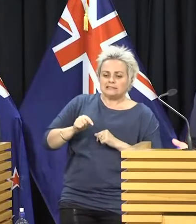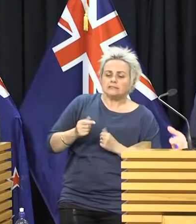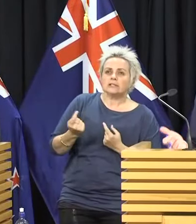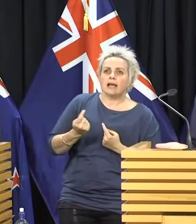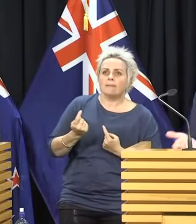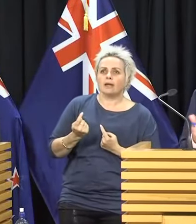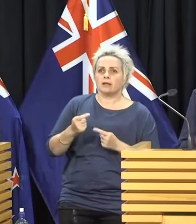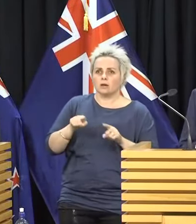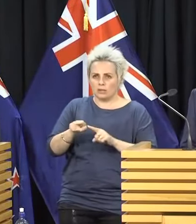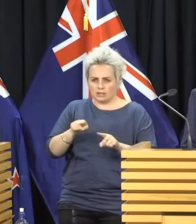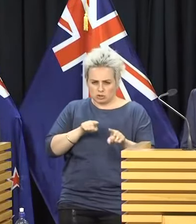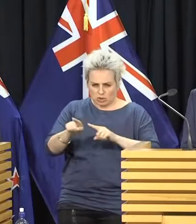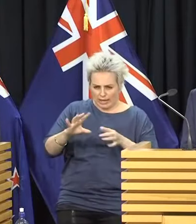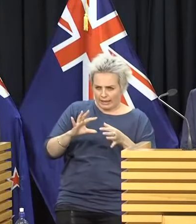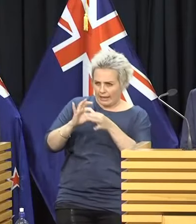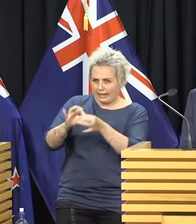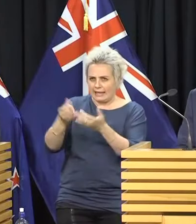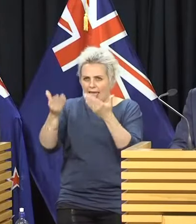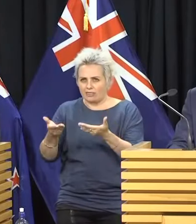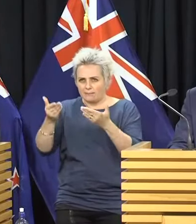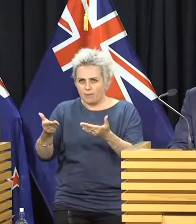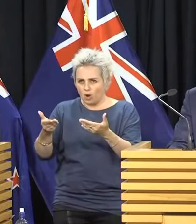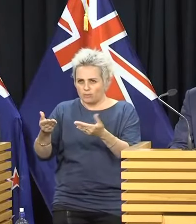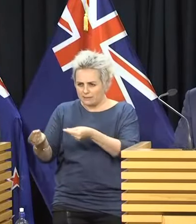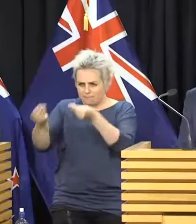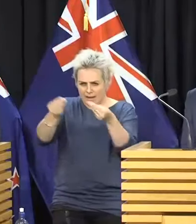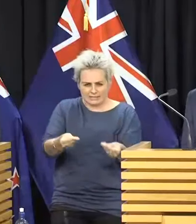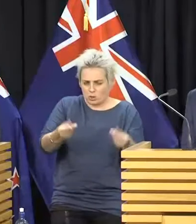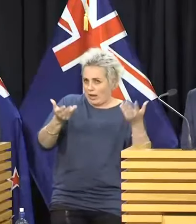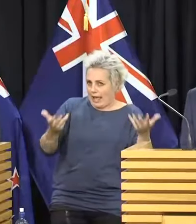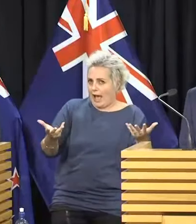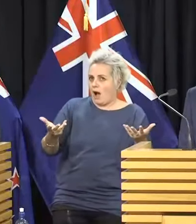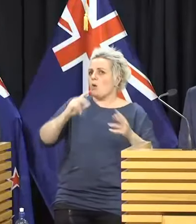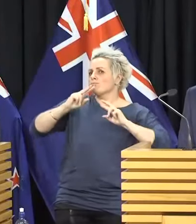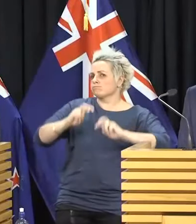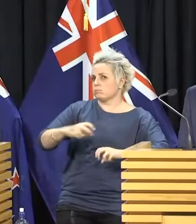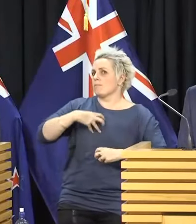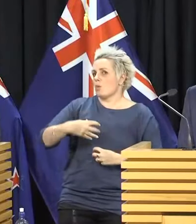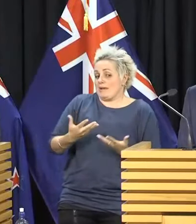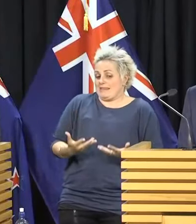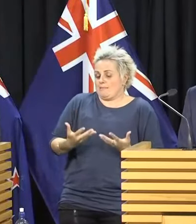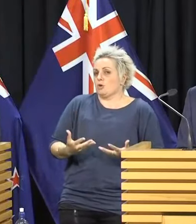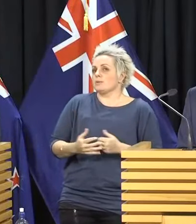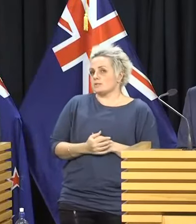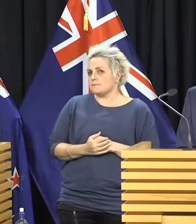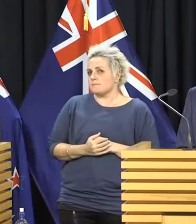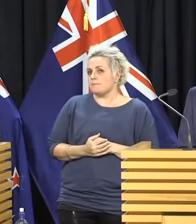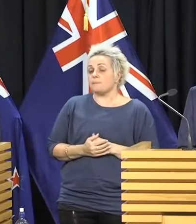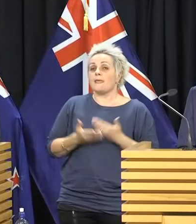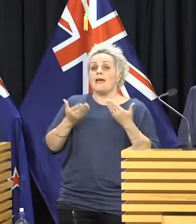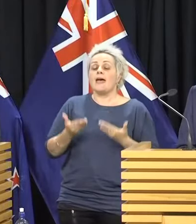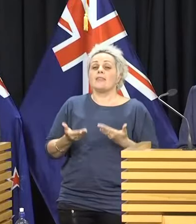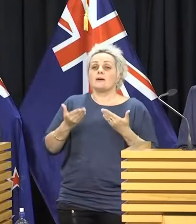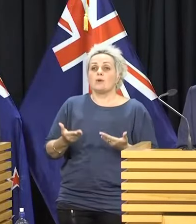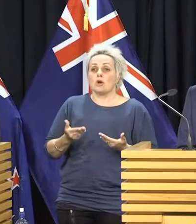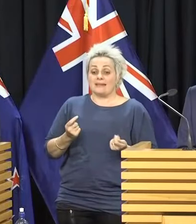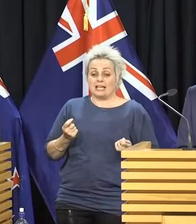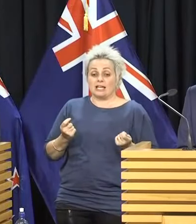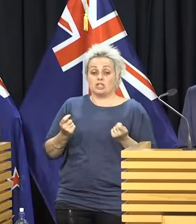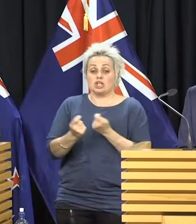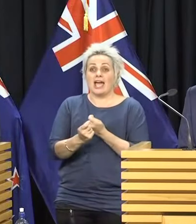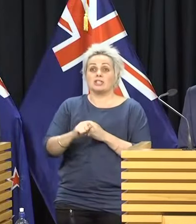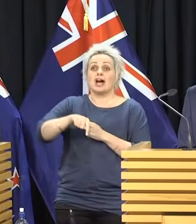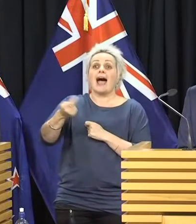can identify a link with our existing cases that we already know about. At this stage, we are not advising of any change to